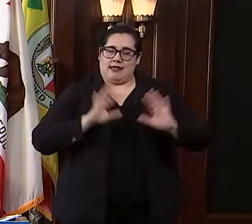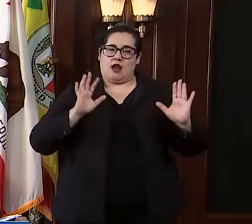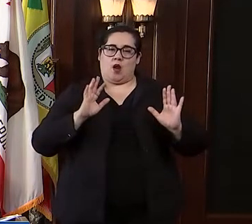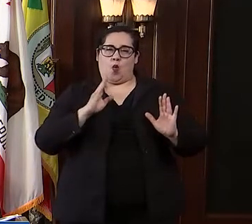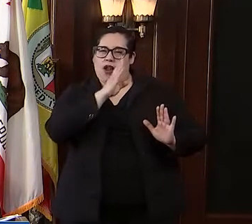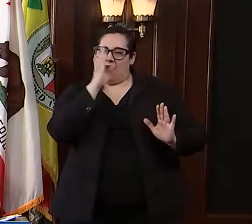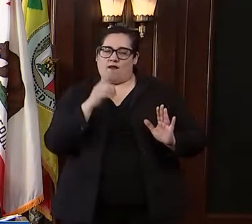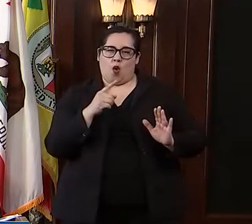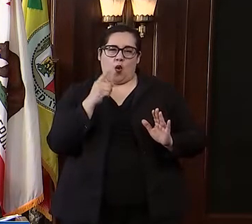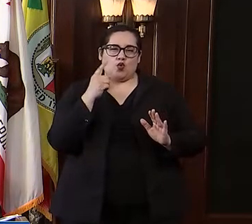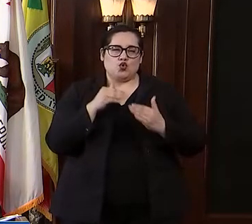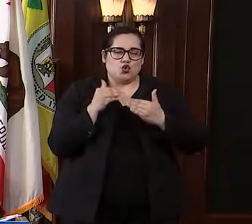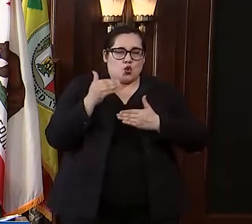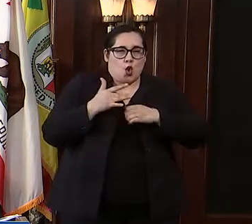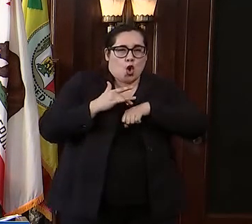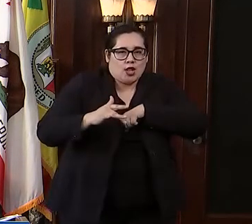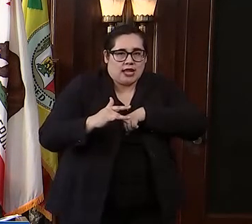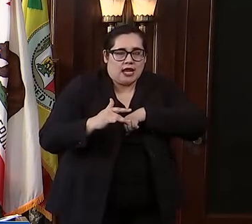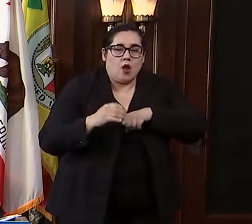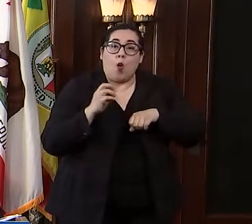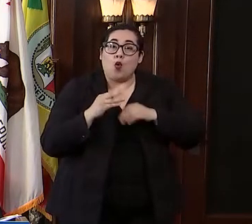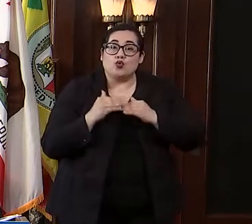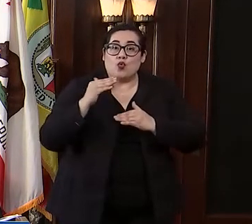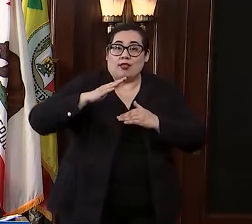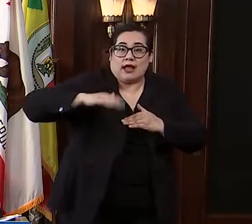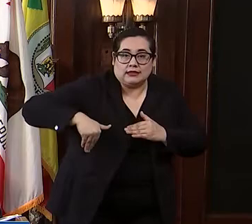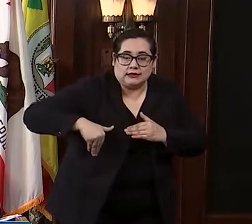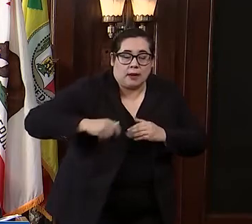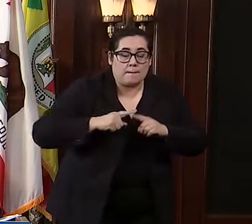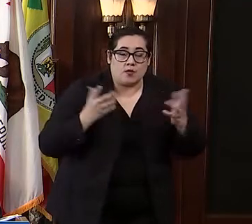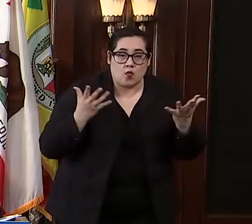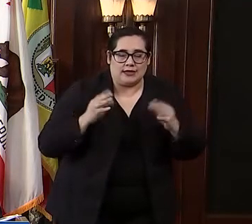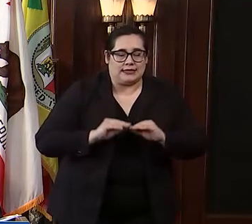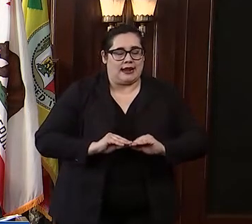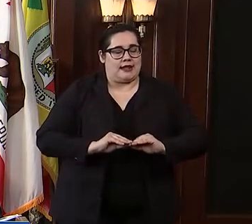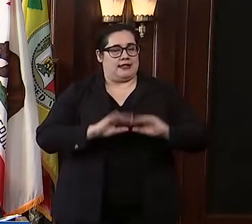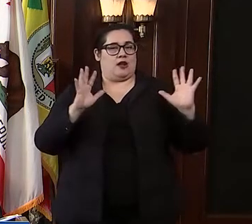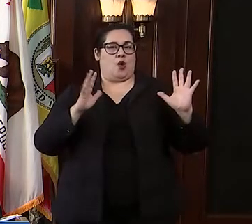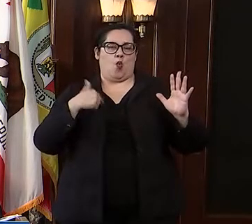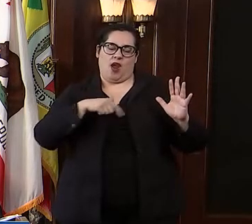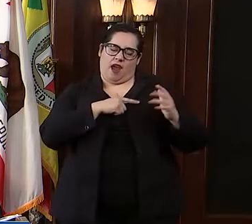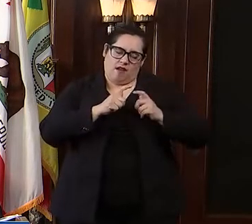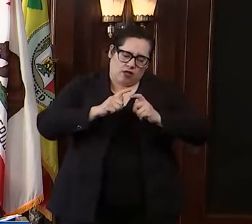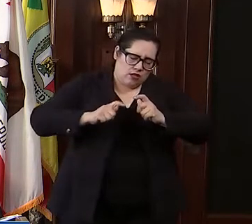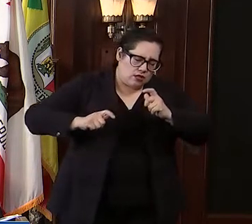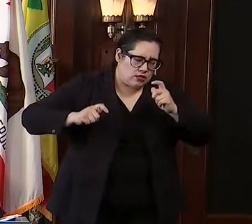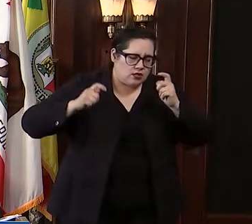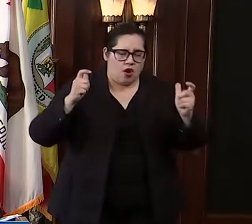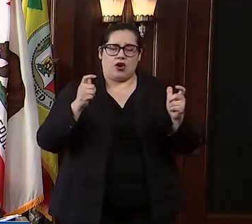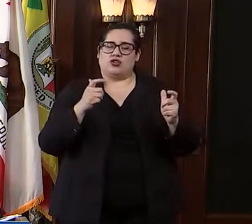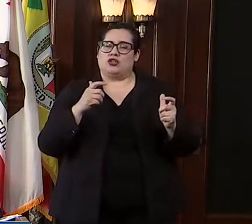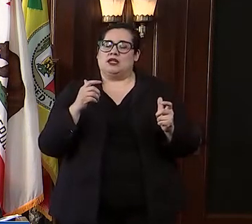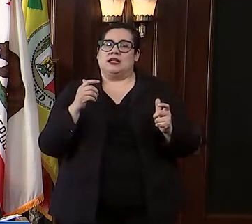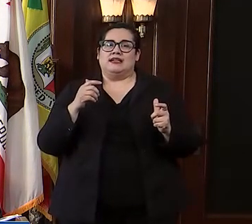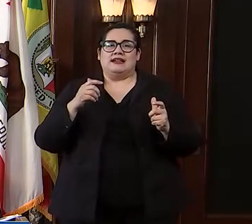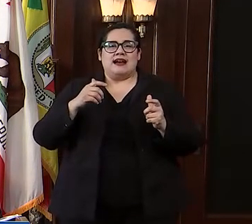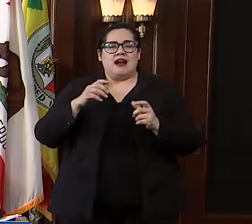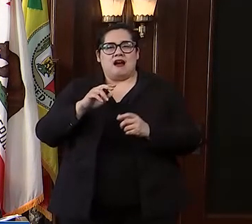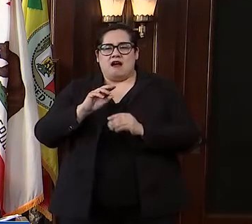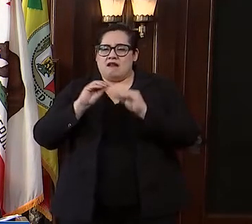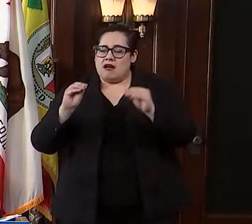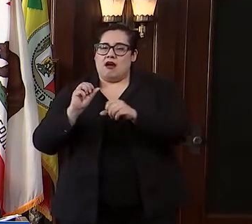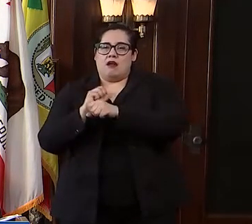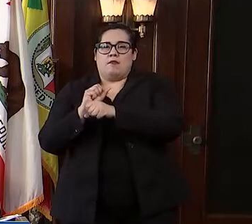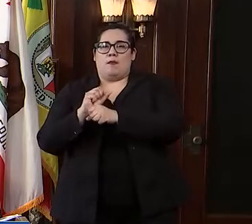day later than we needed to. But it is very clear. We have larger than Great Depression unemployment in